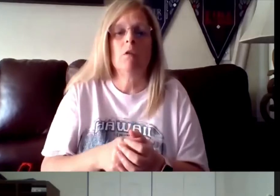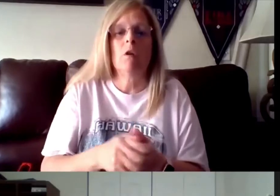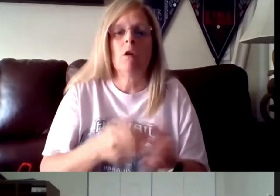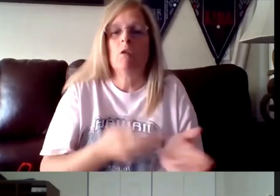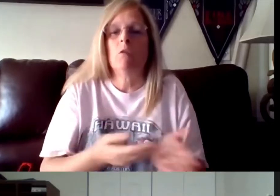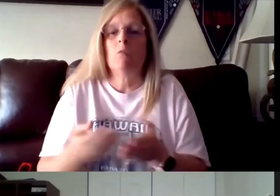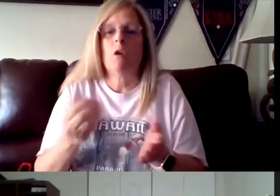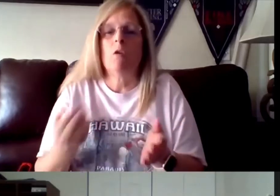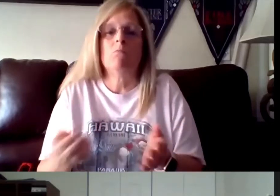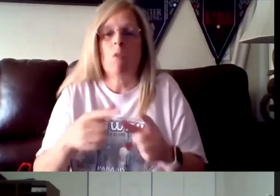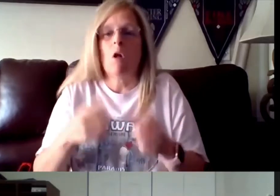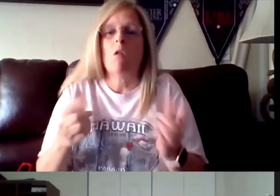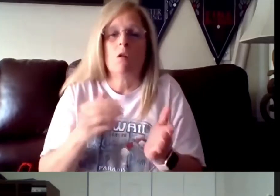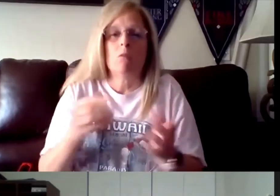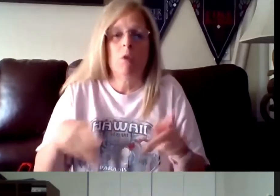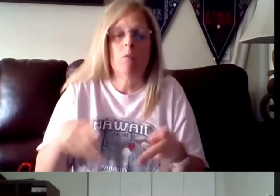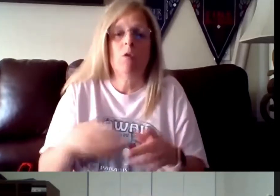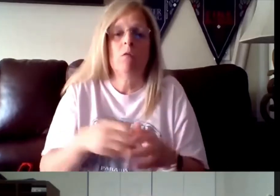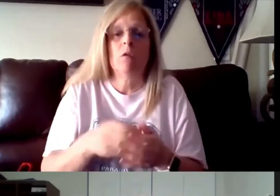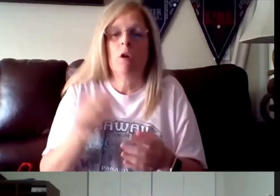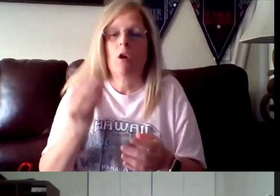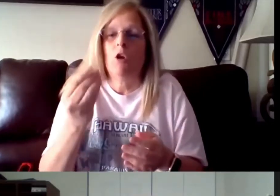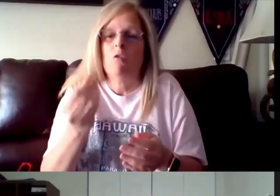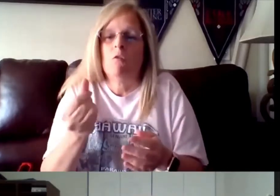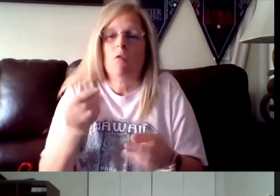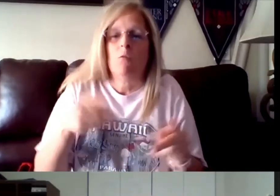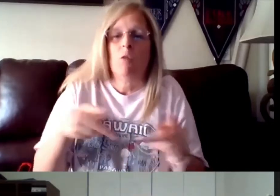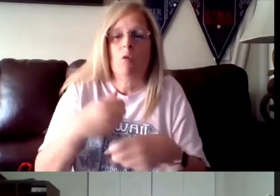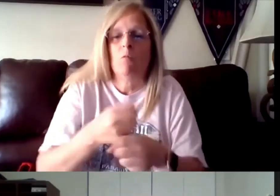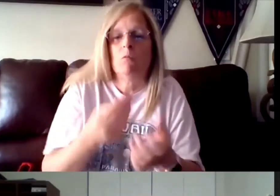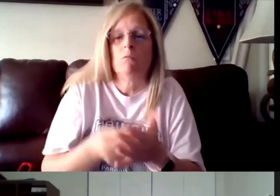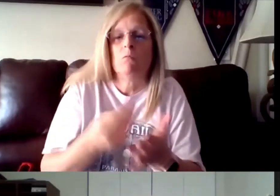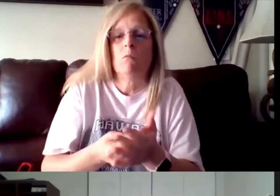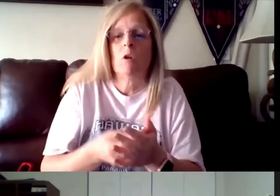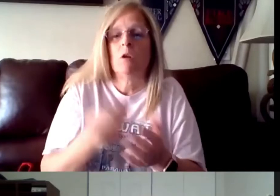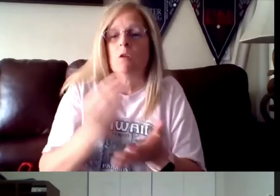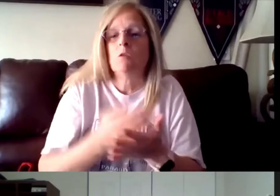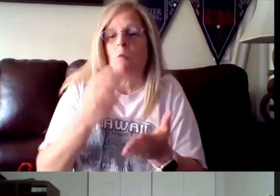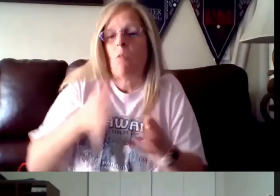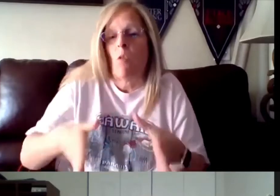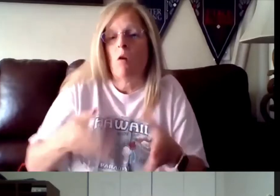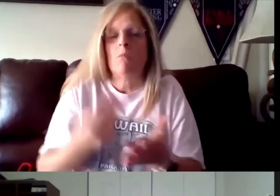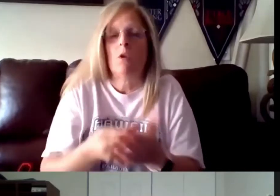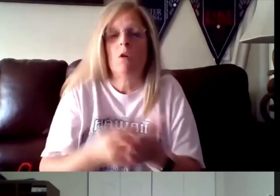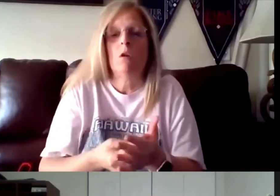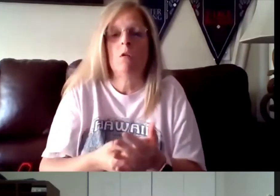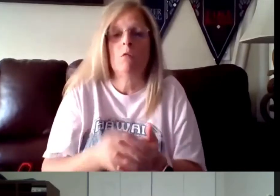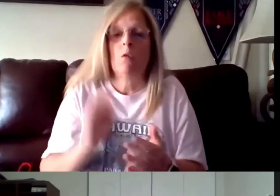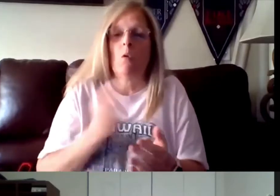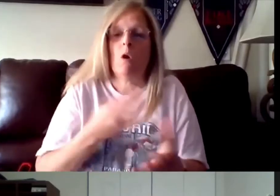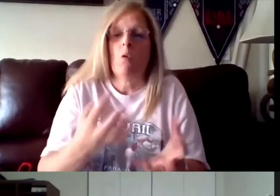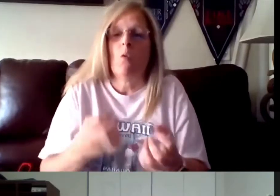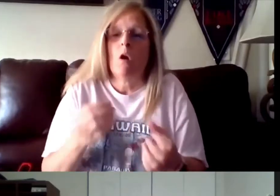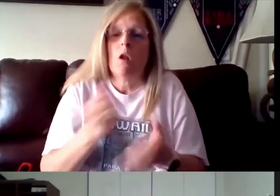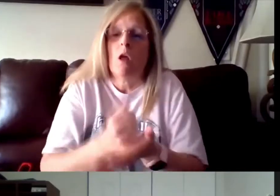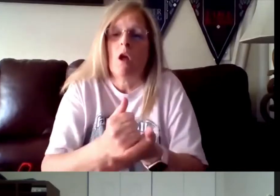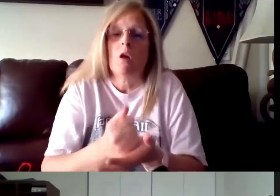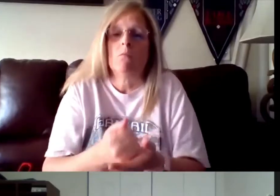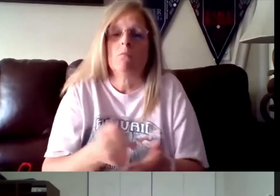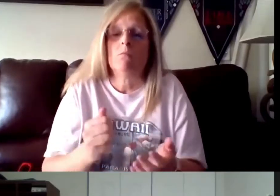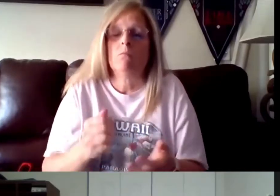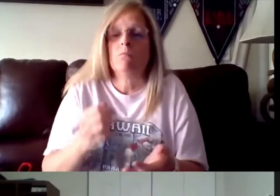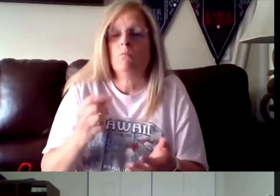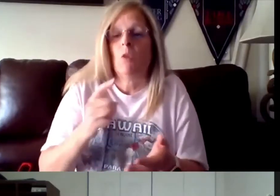and very few make a few bucks, most of them lost money, and we wanted to help them, and we couldn't duplicate what we